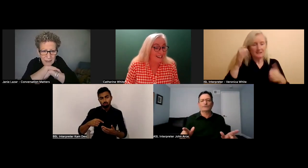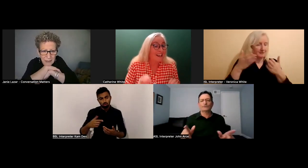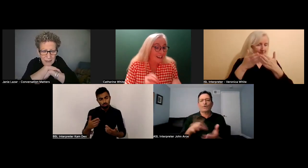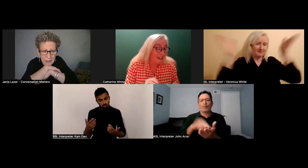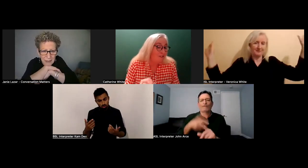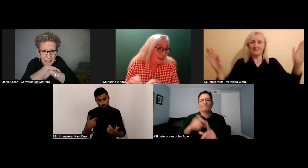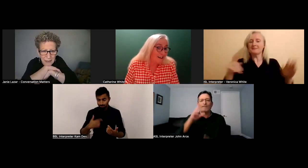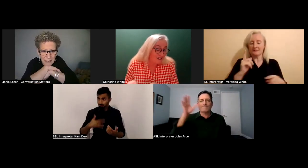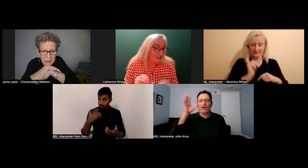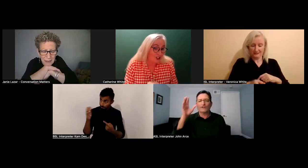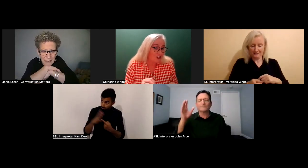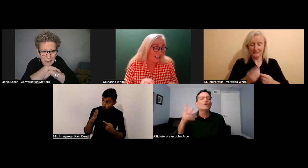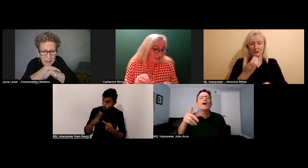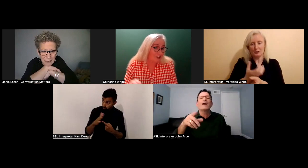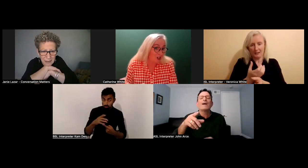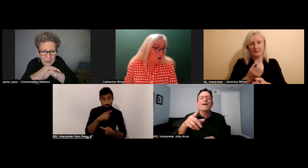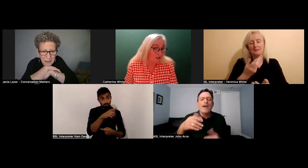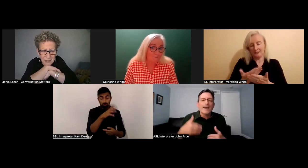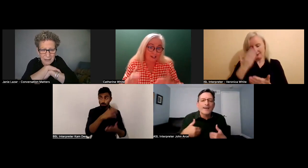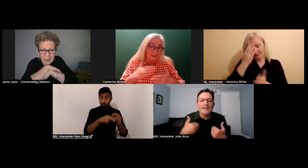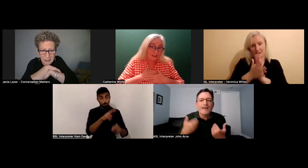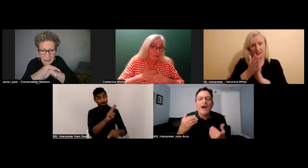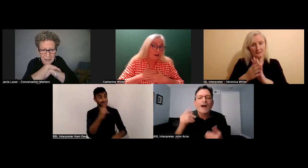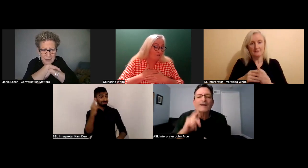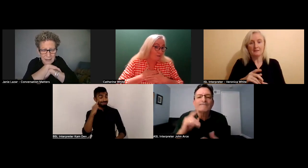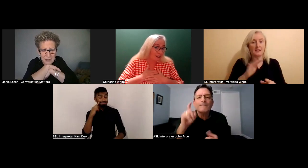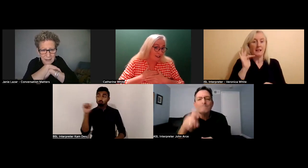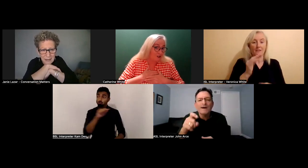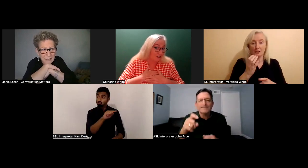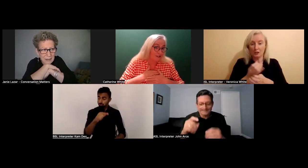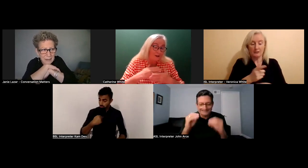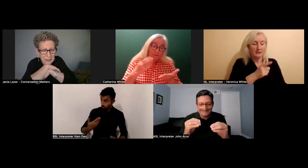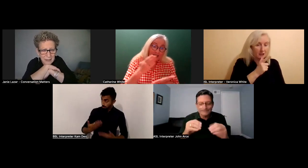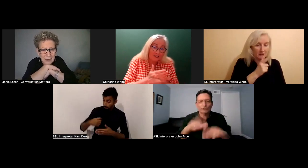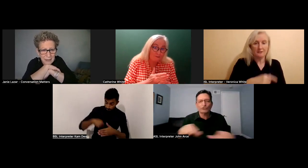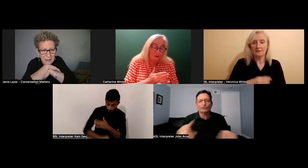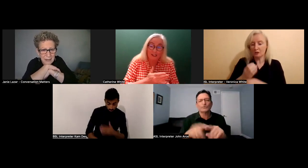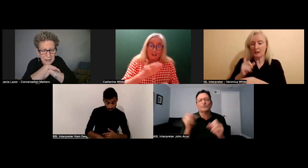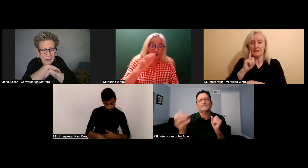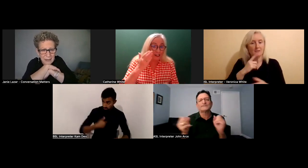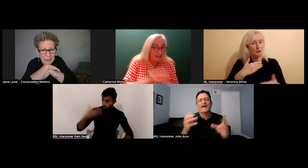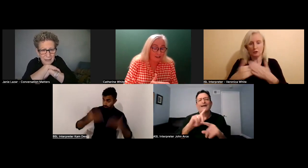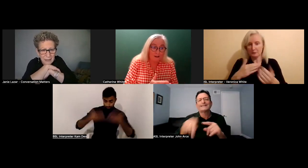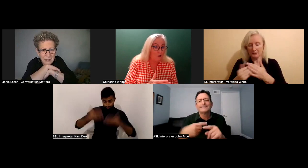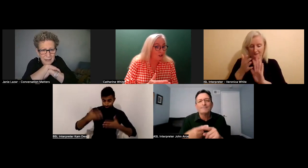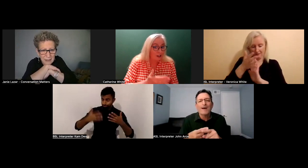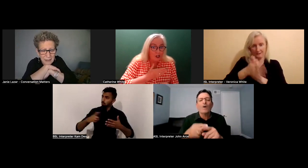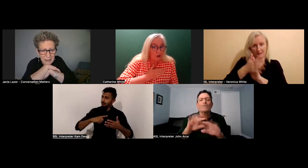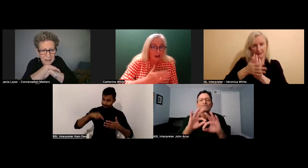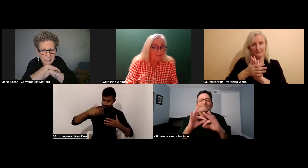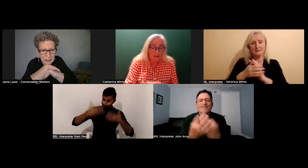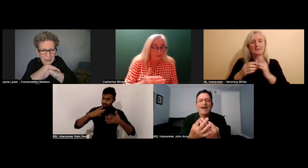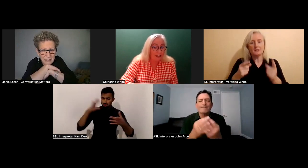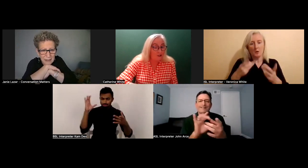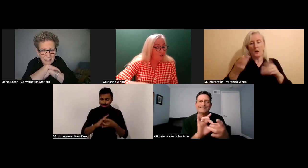is going to sing, irregardless if their child is hearing or deaf, because it's about family connections. It's about the history. It's about,